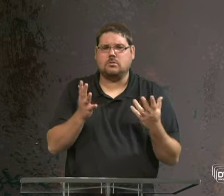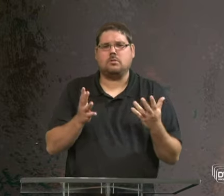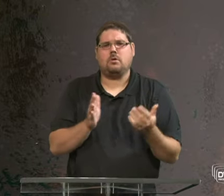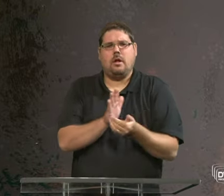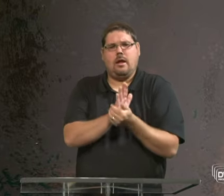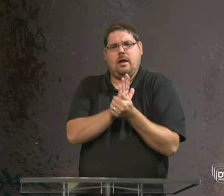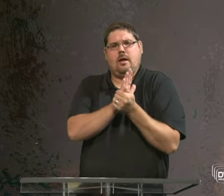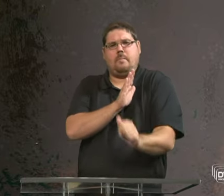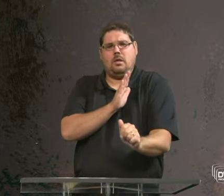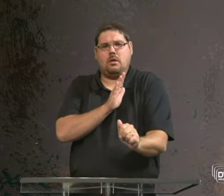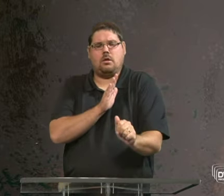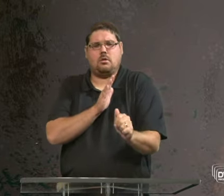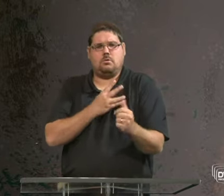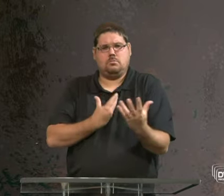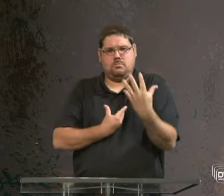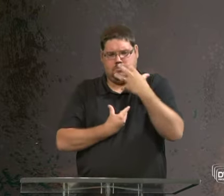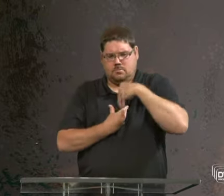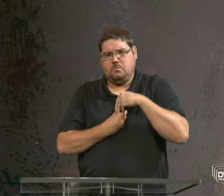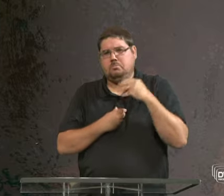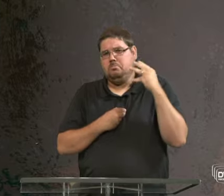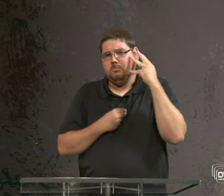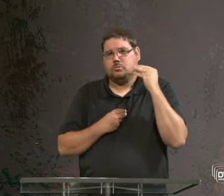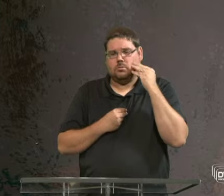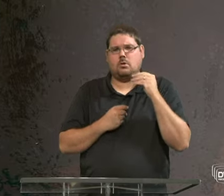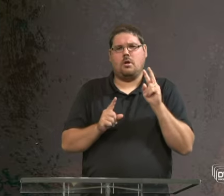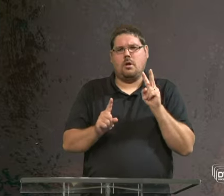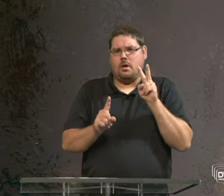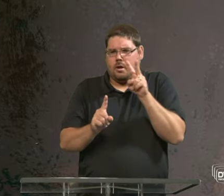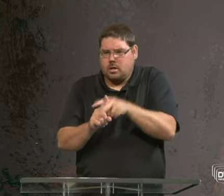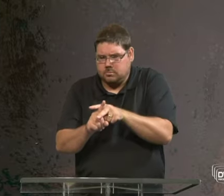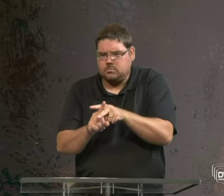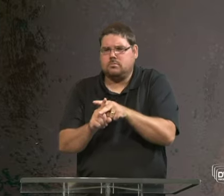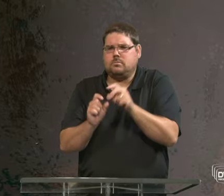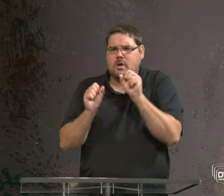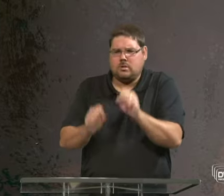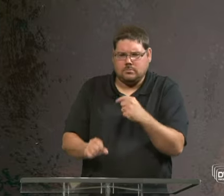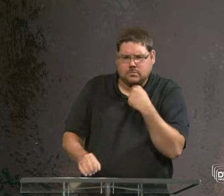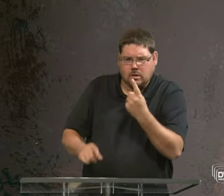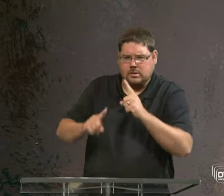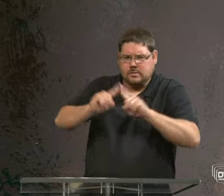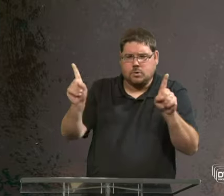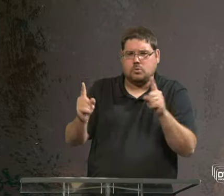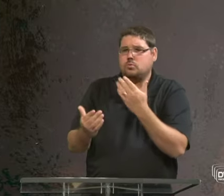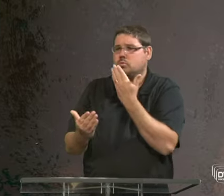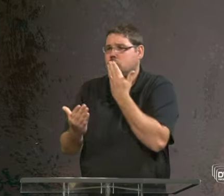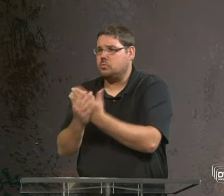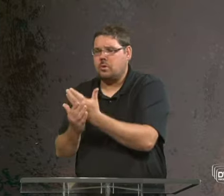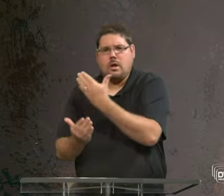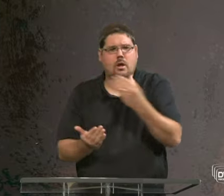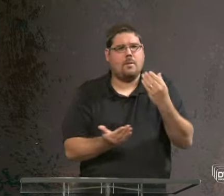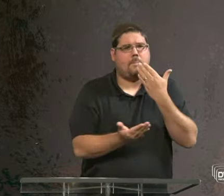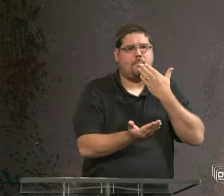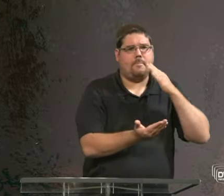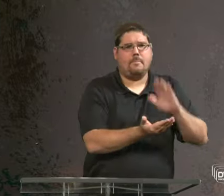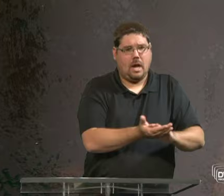how to rule the people. Now that's wisdom, so he had to know how